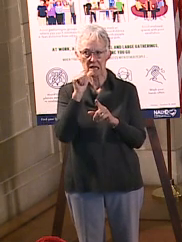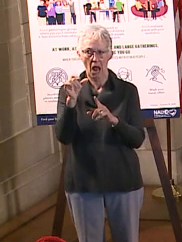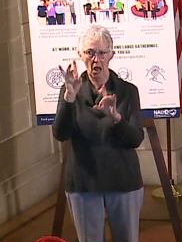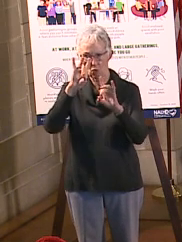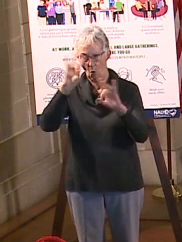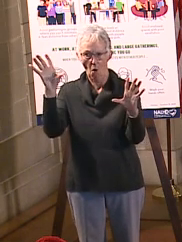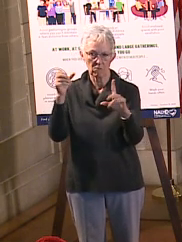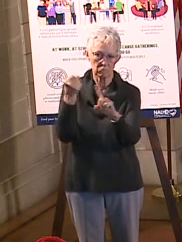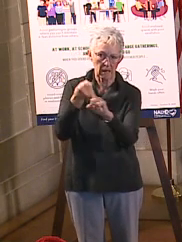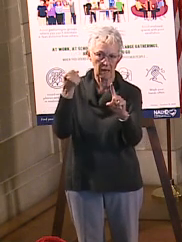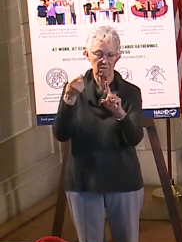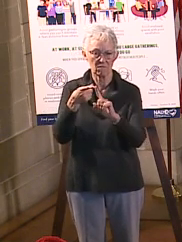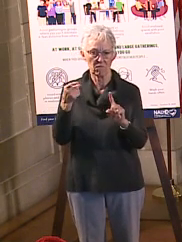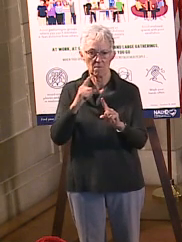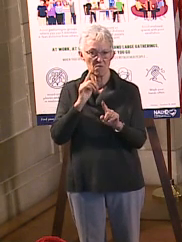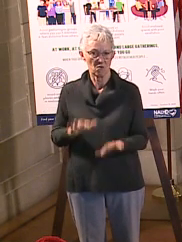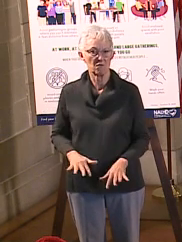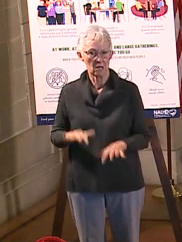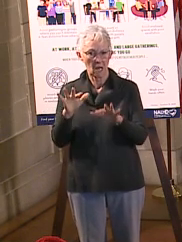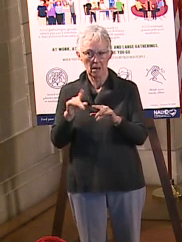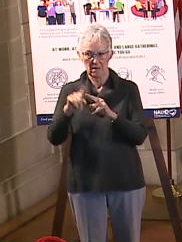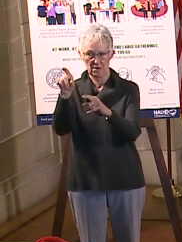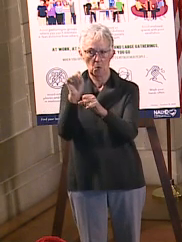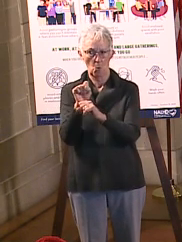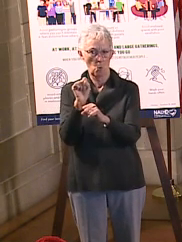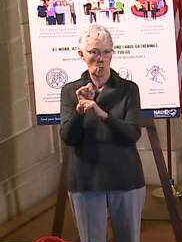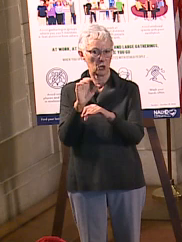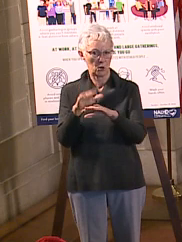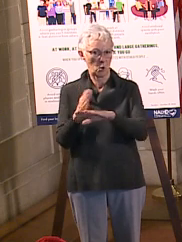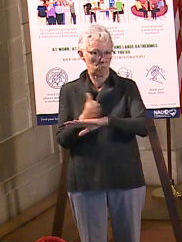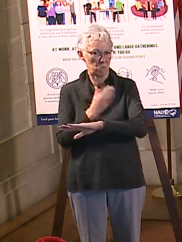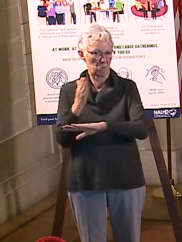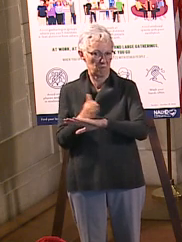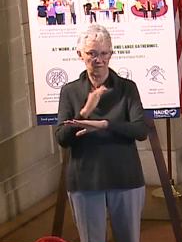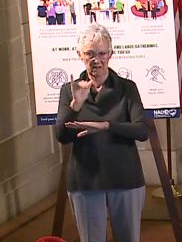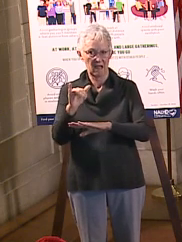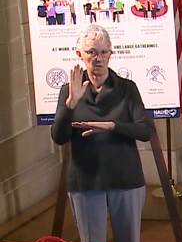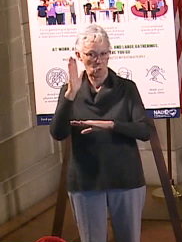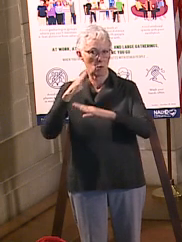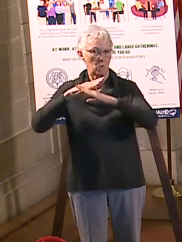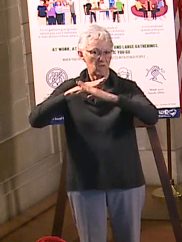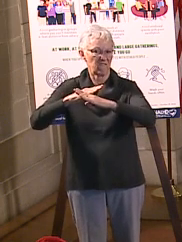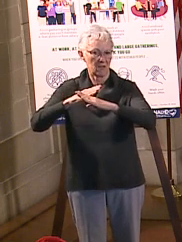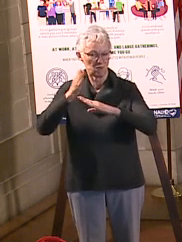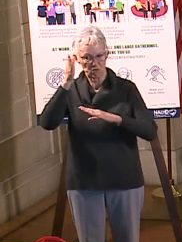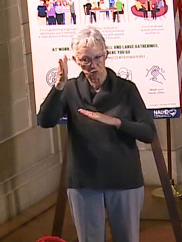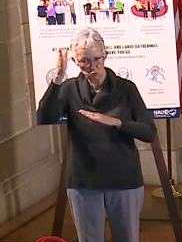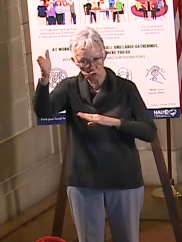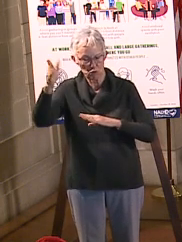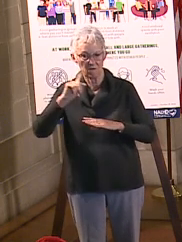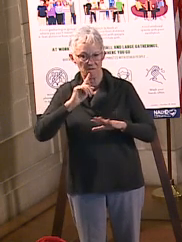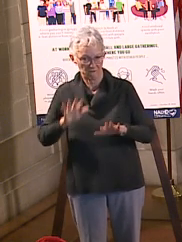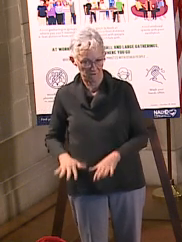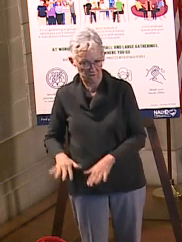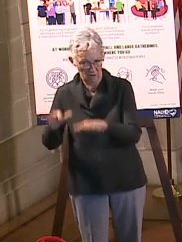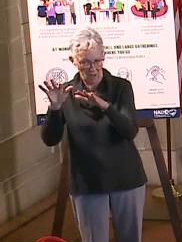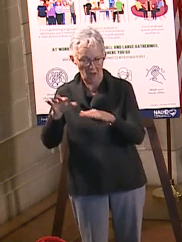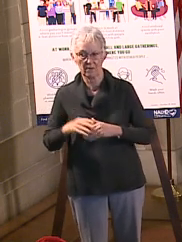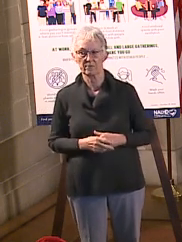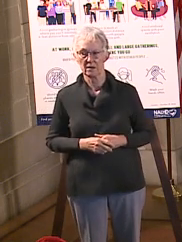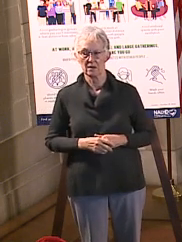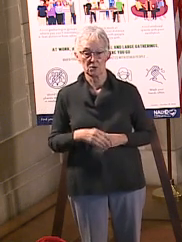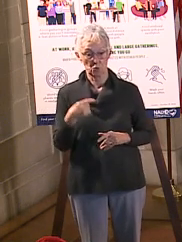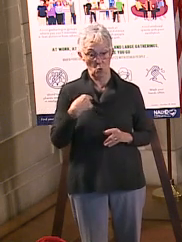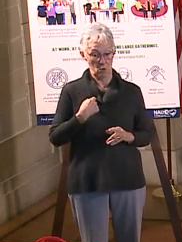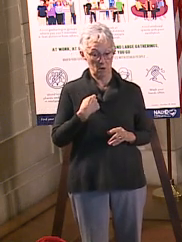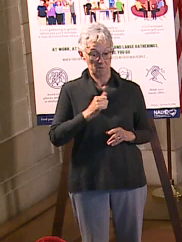them even further. But a big element, again, and I'll go from wearing the uniform to my role as a university president,